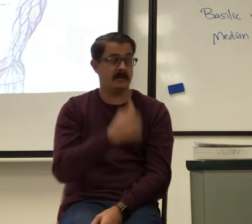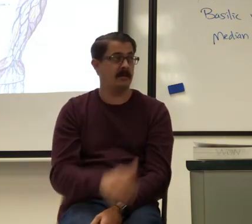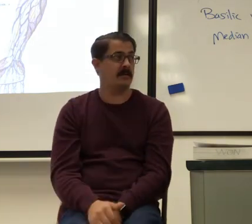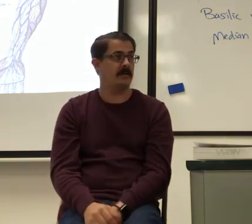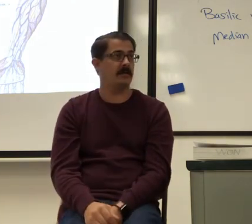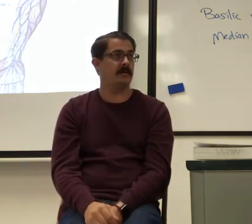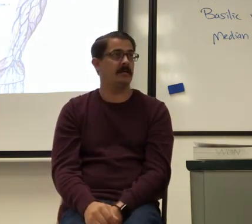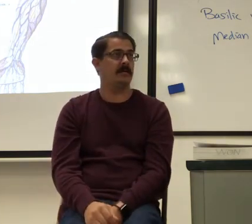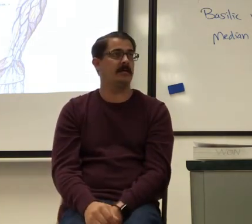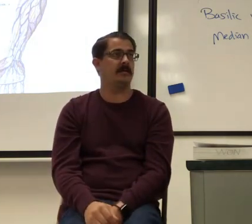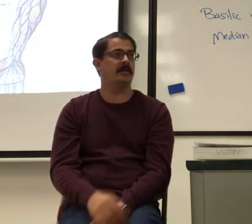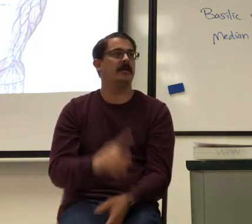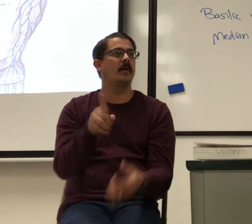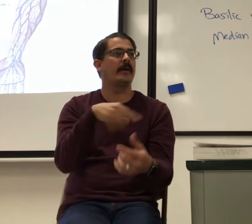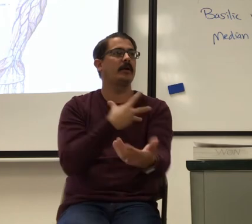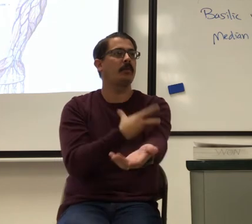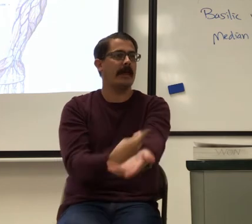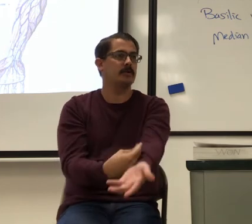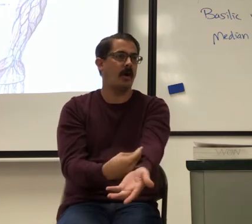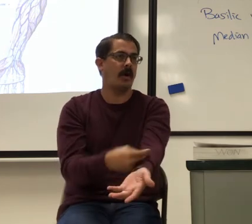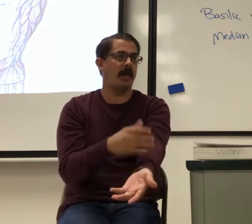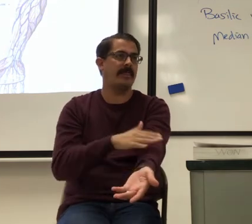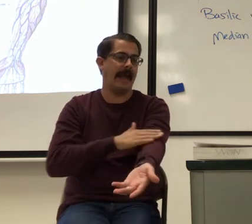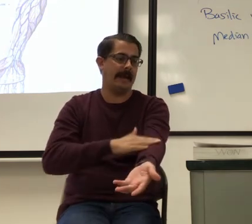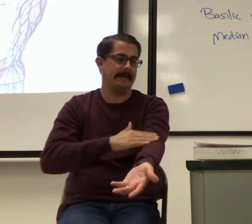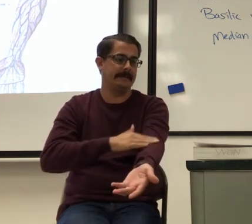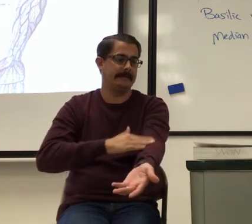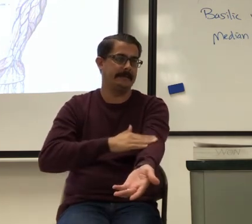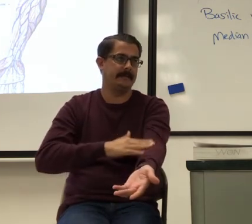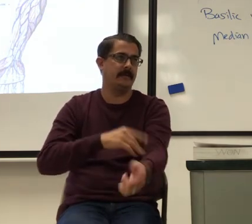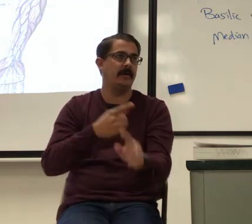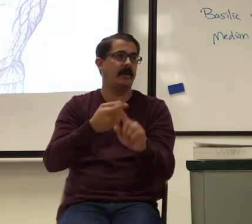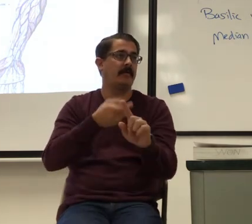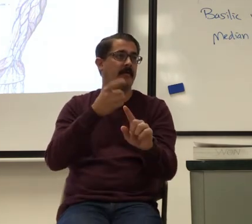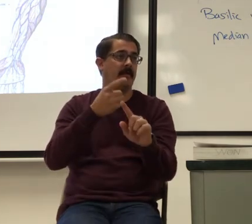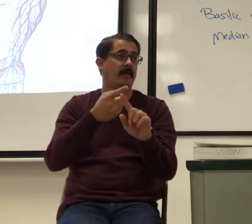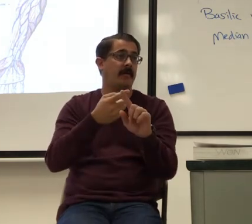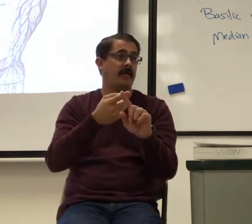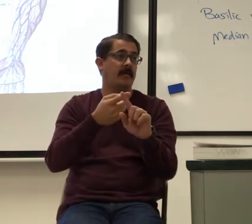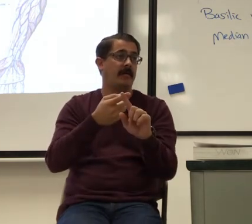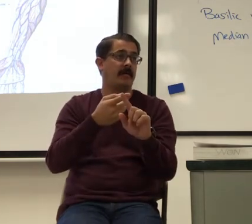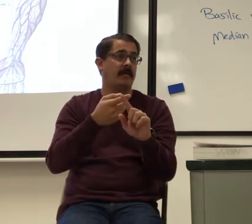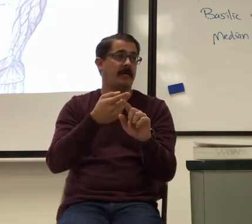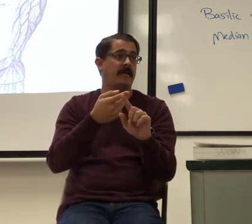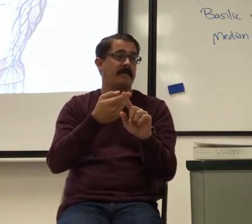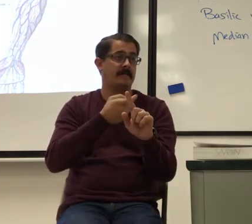Front of your elbow when they do blood draw on that vein, typically.